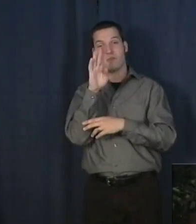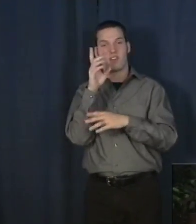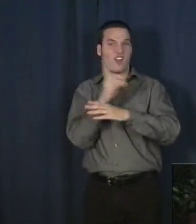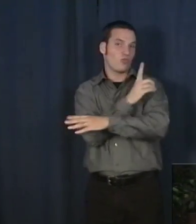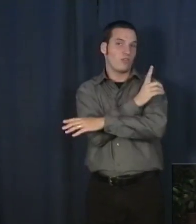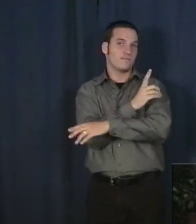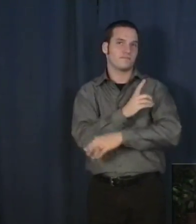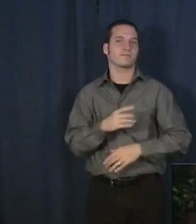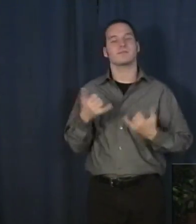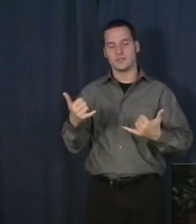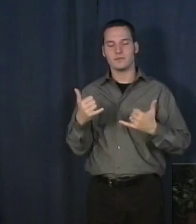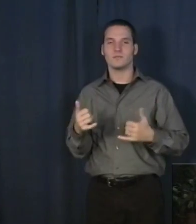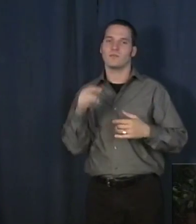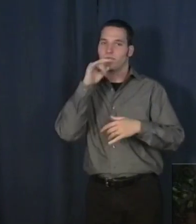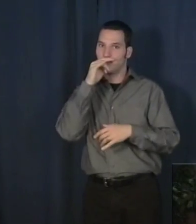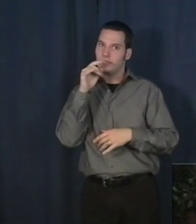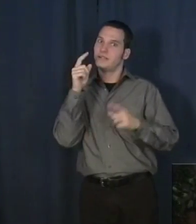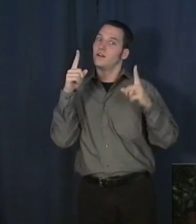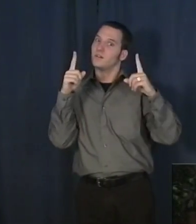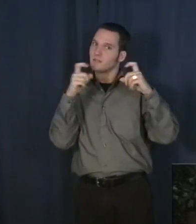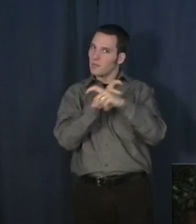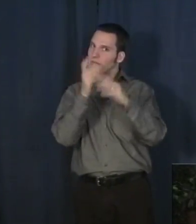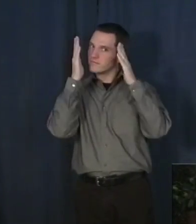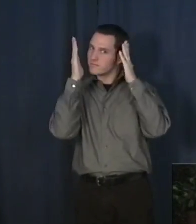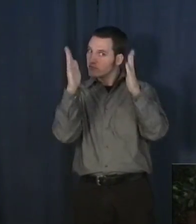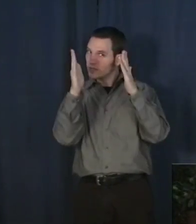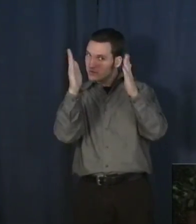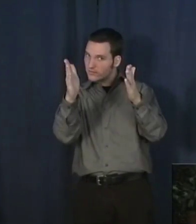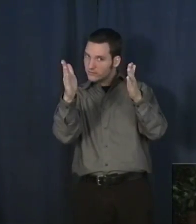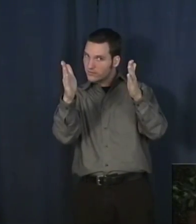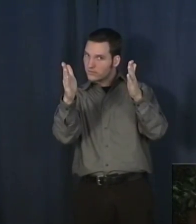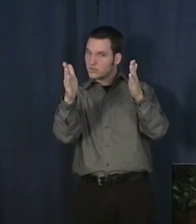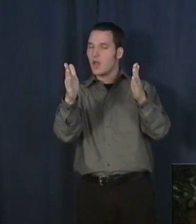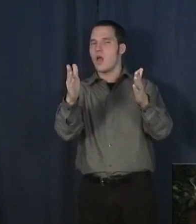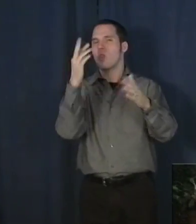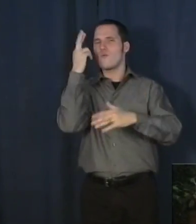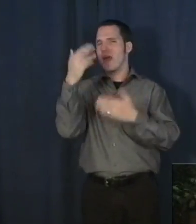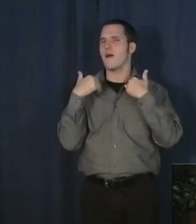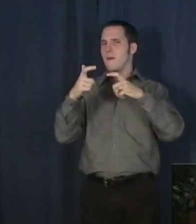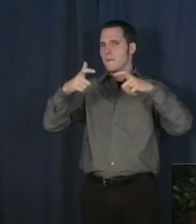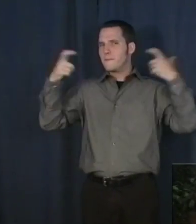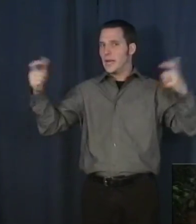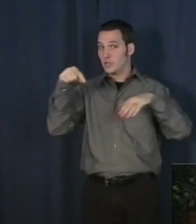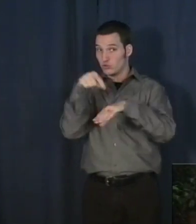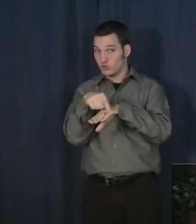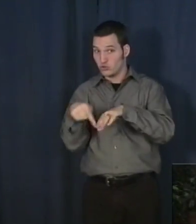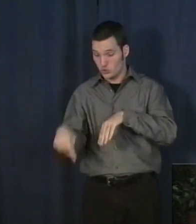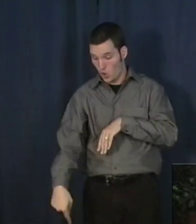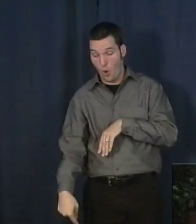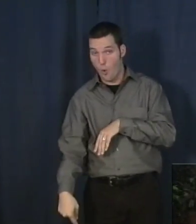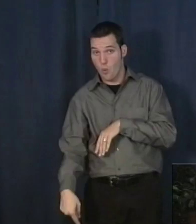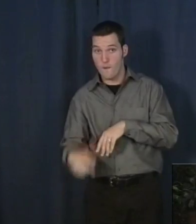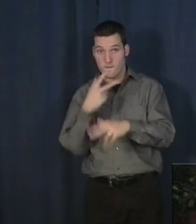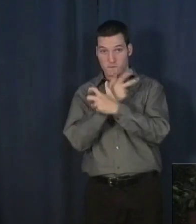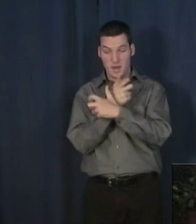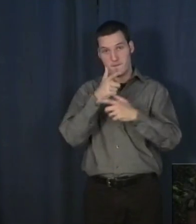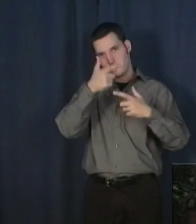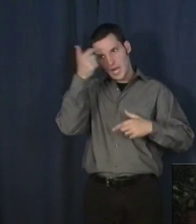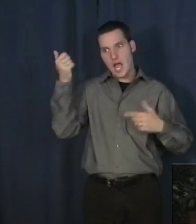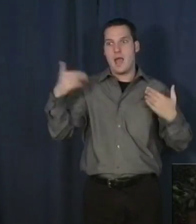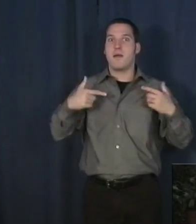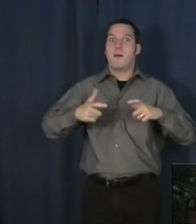brachiosaur. Now, kids, this is going to be complicated, so listen carefully. The reason he had such big toe bones is